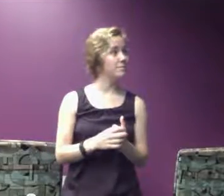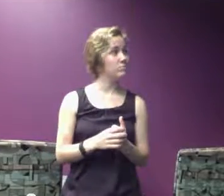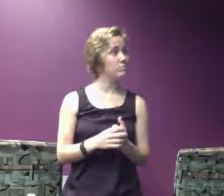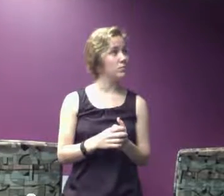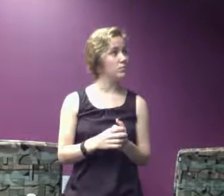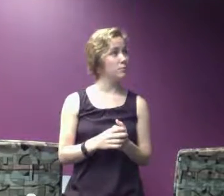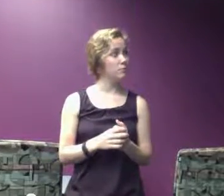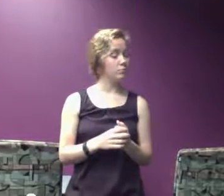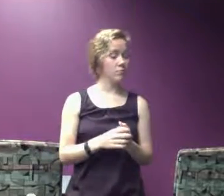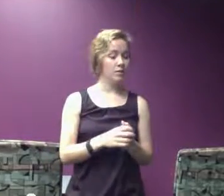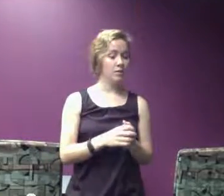42.